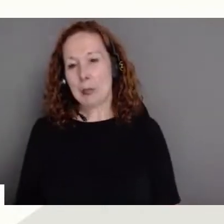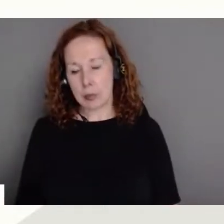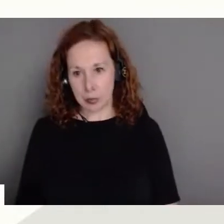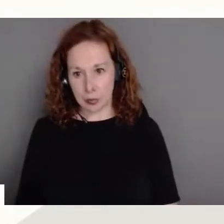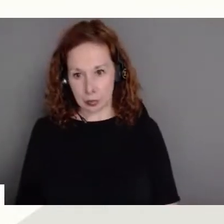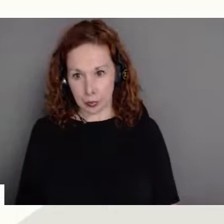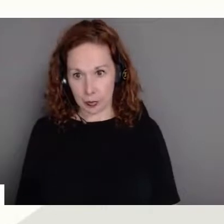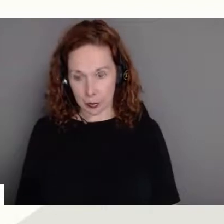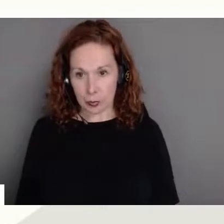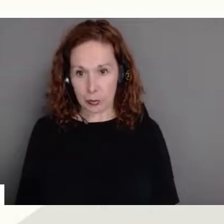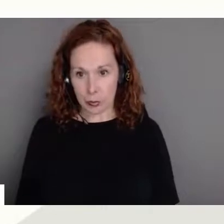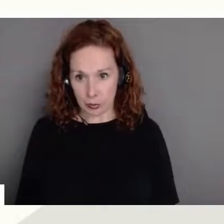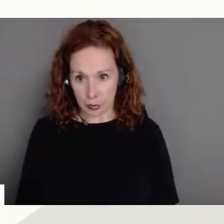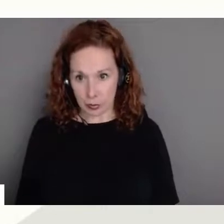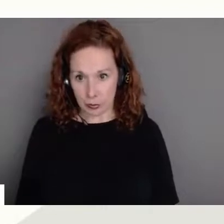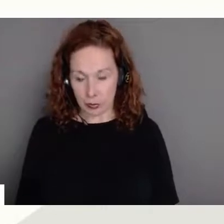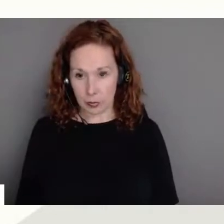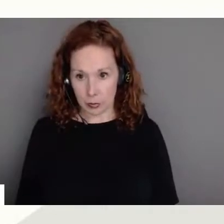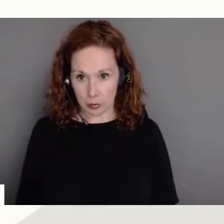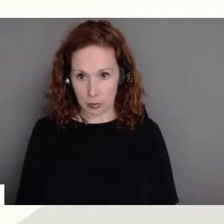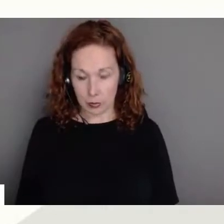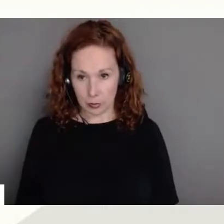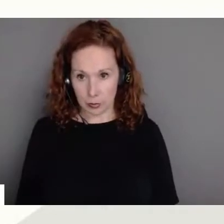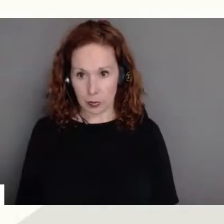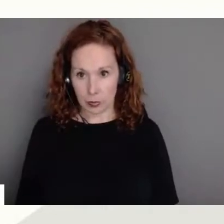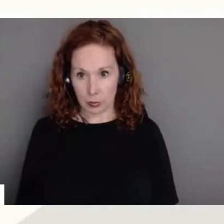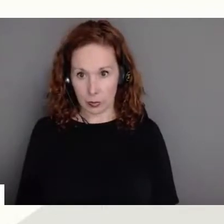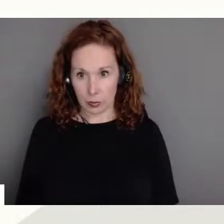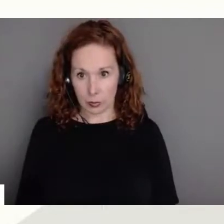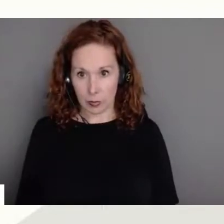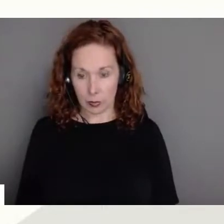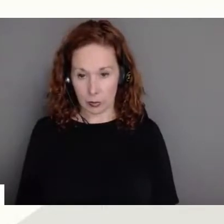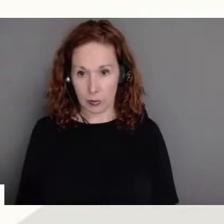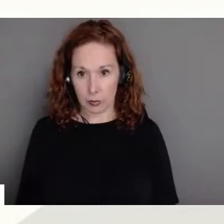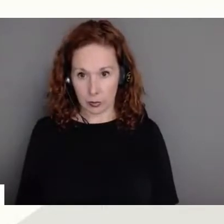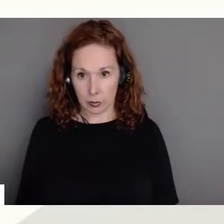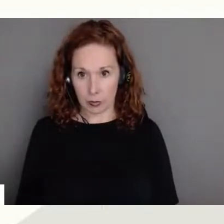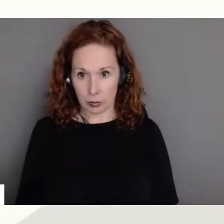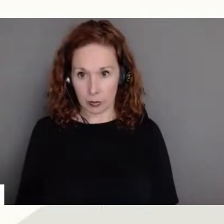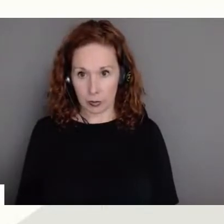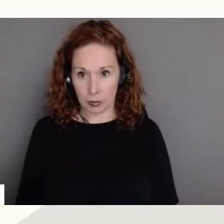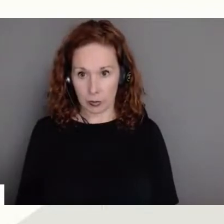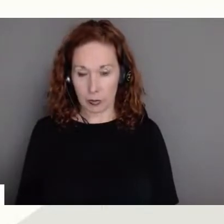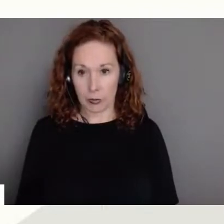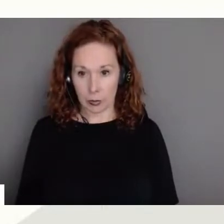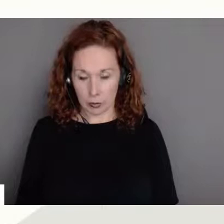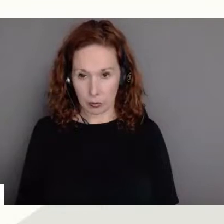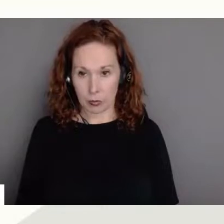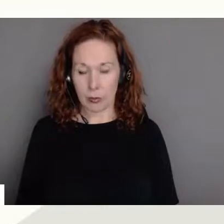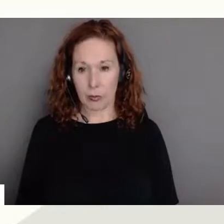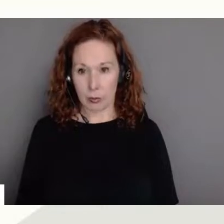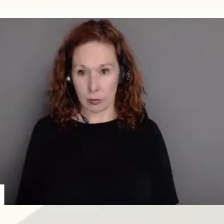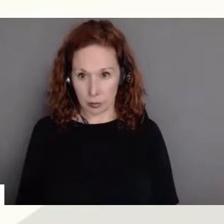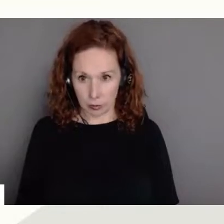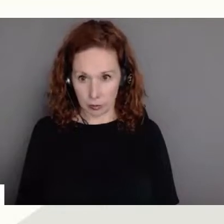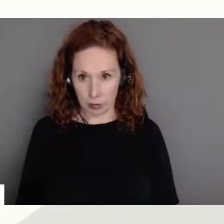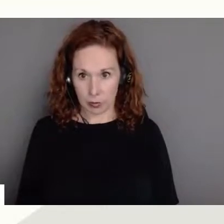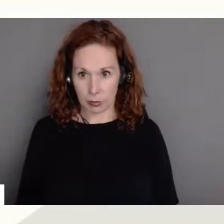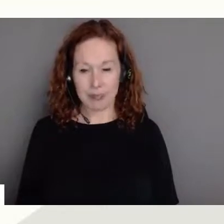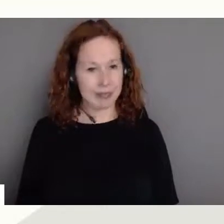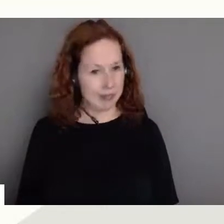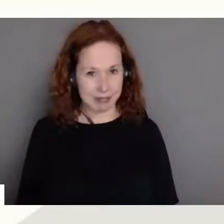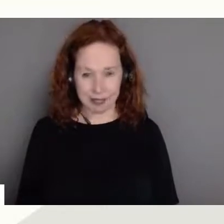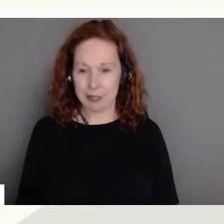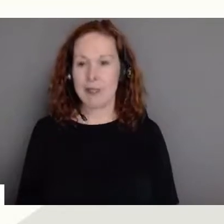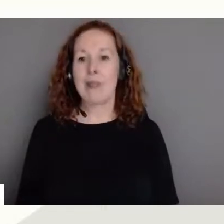mind, I likened it to, when musicians get asked about movies about music that star actors that aren't